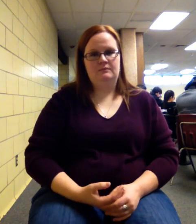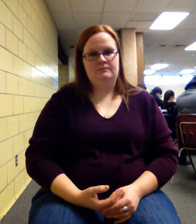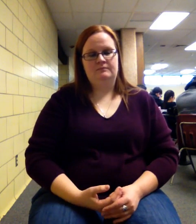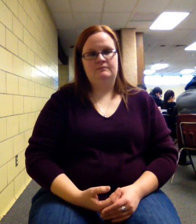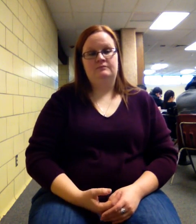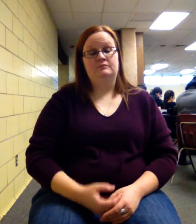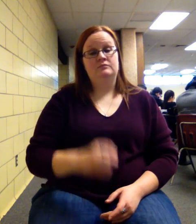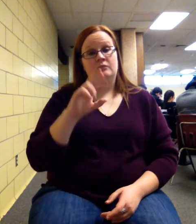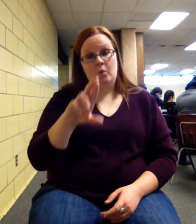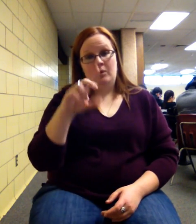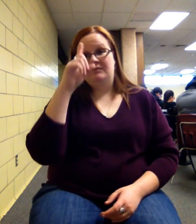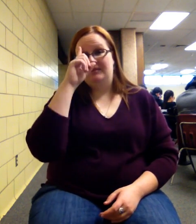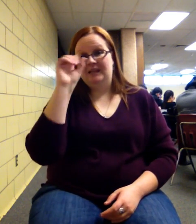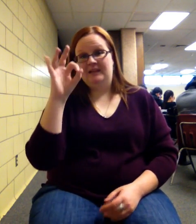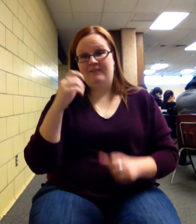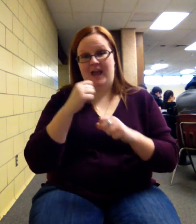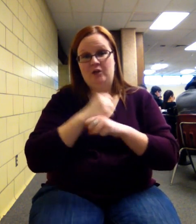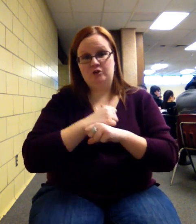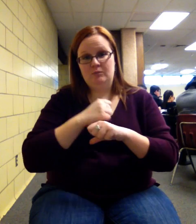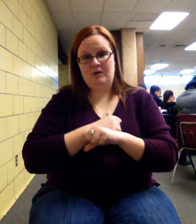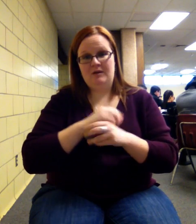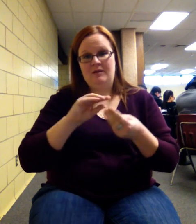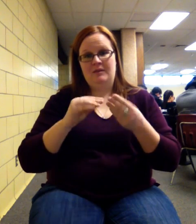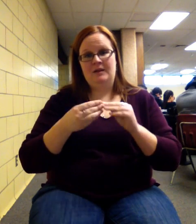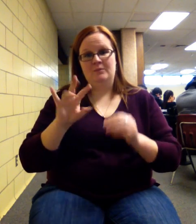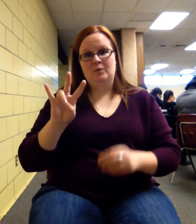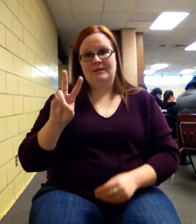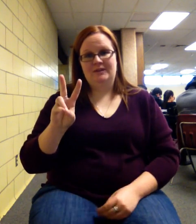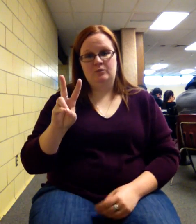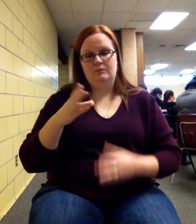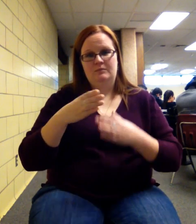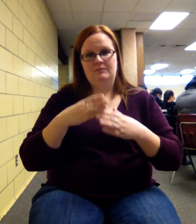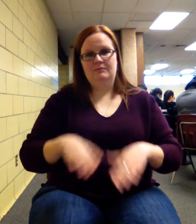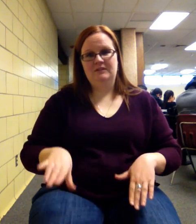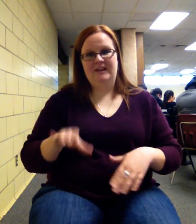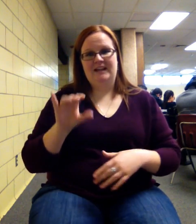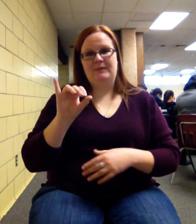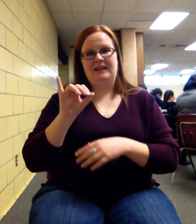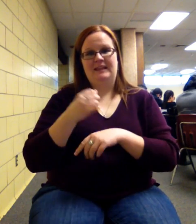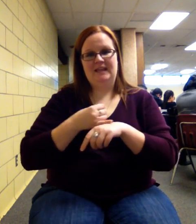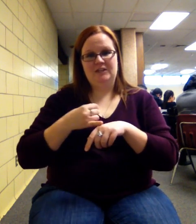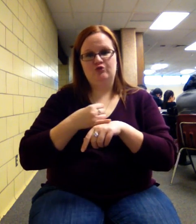Or thinking of algebra, the number 72 divided by the interest rate you